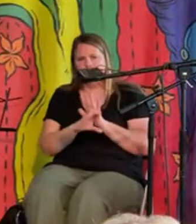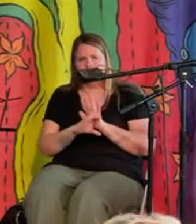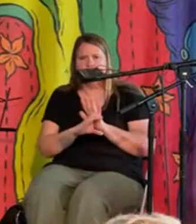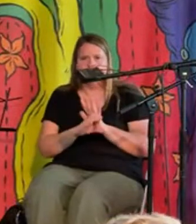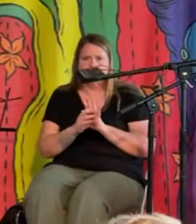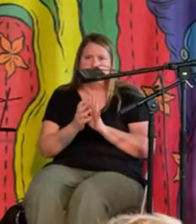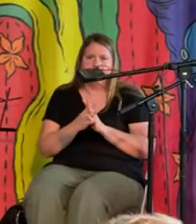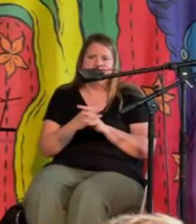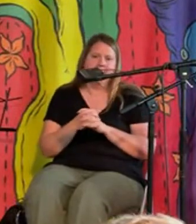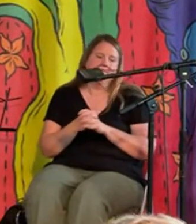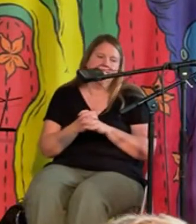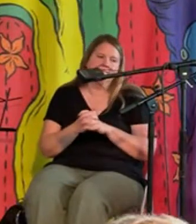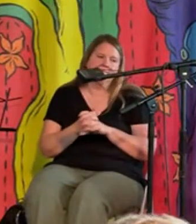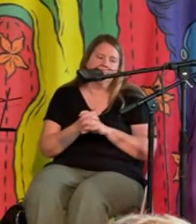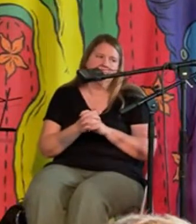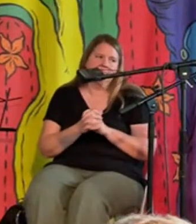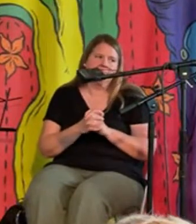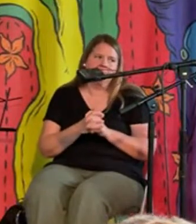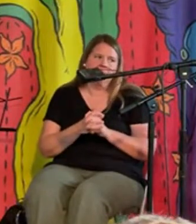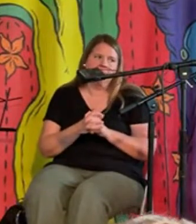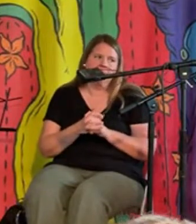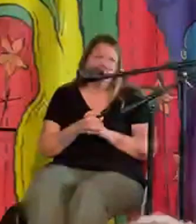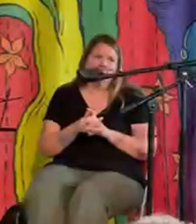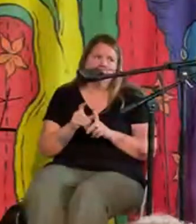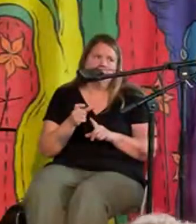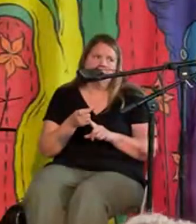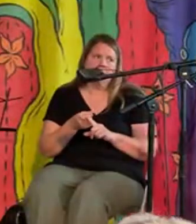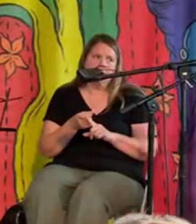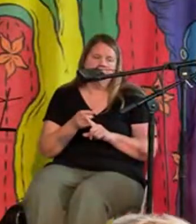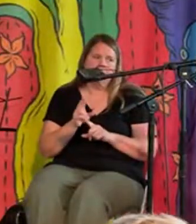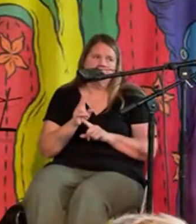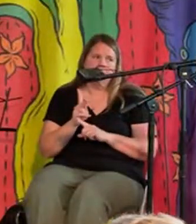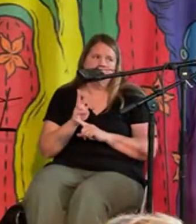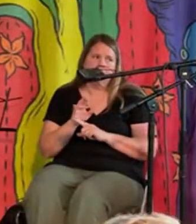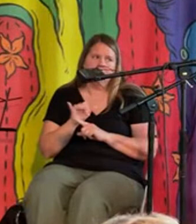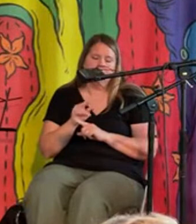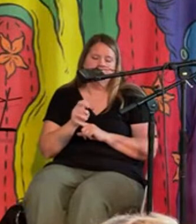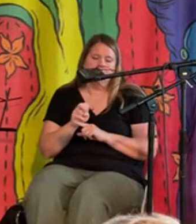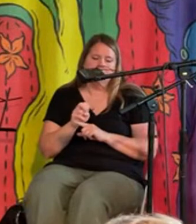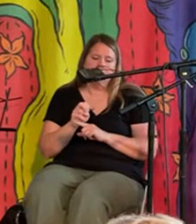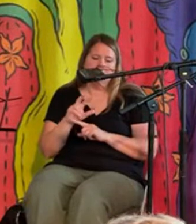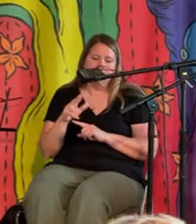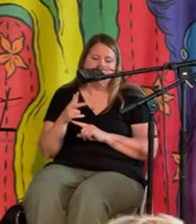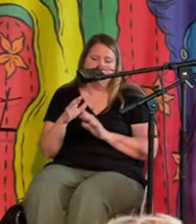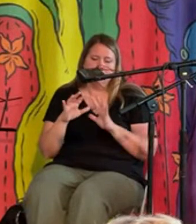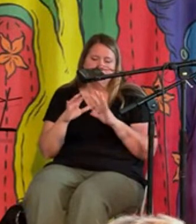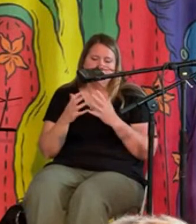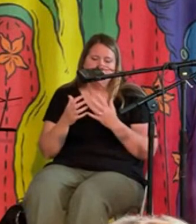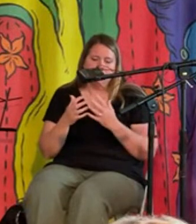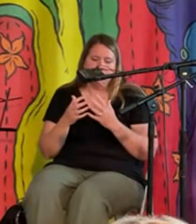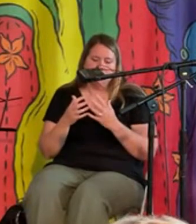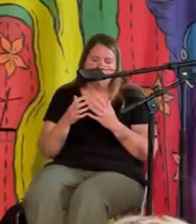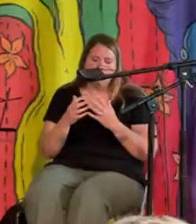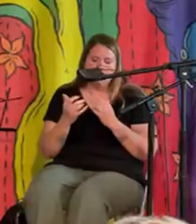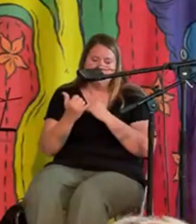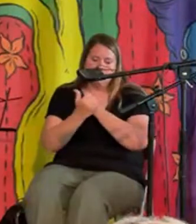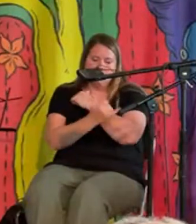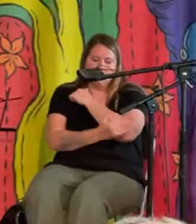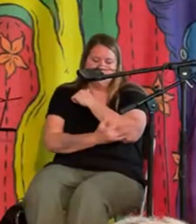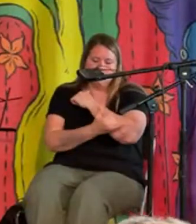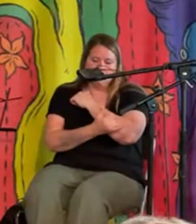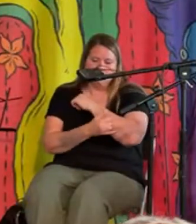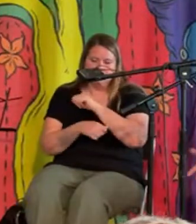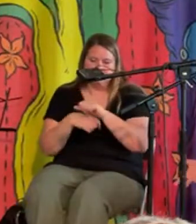You know, coming from Ukraine, what many in America, probably the third world country. I don't really believe which number